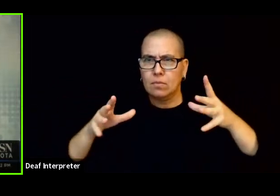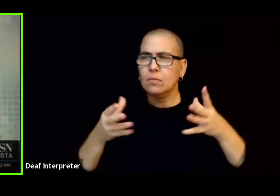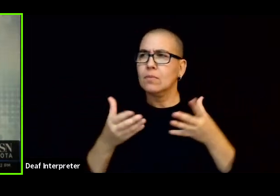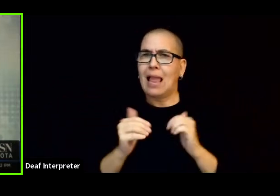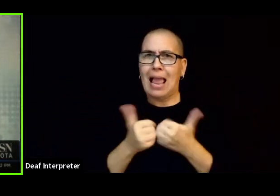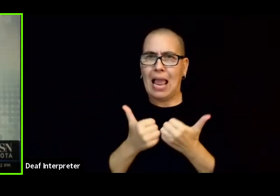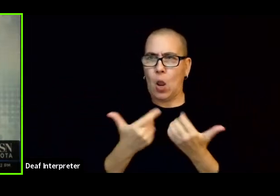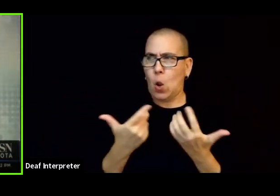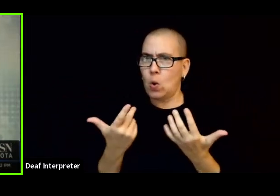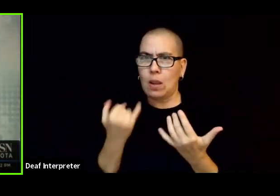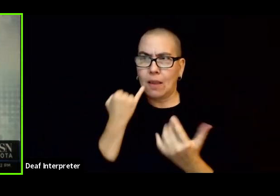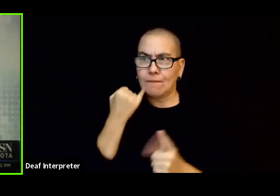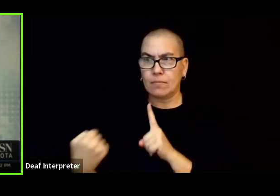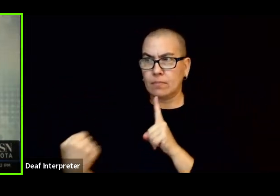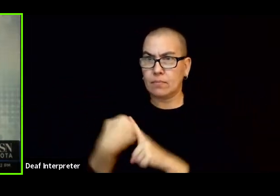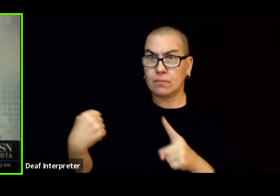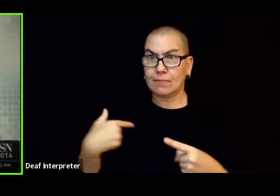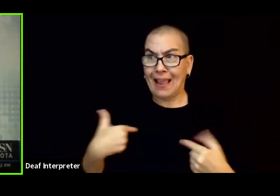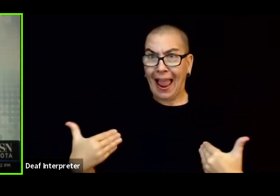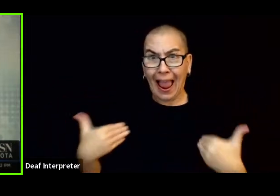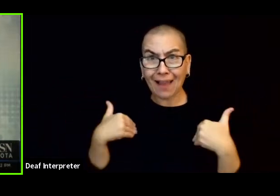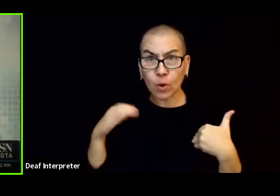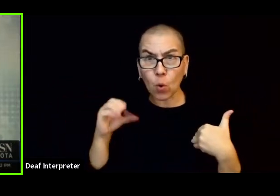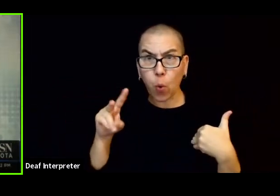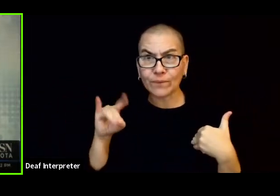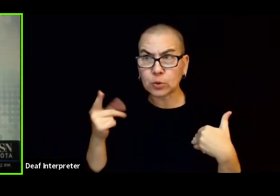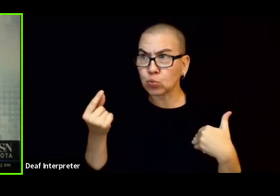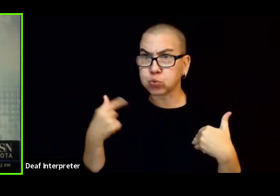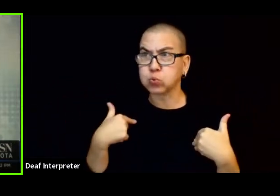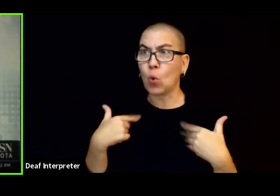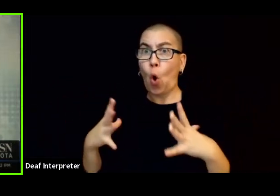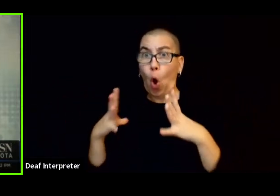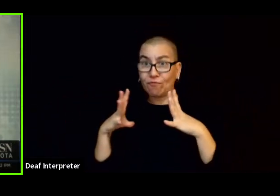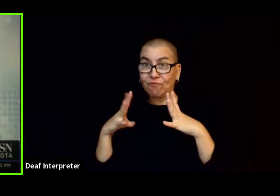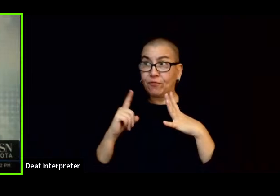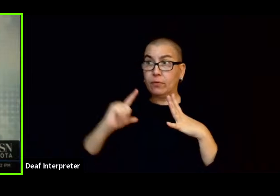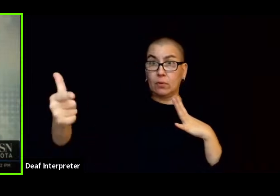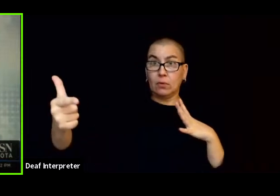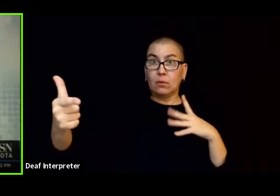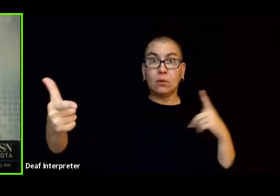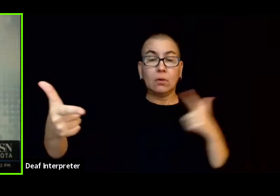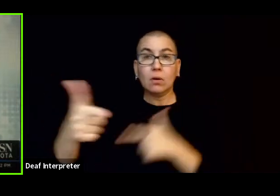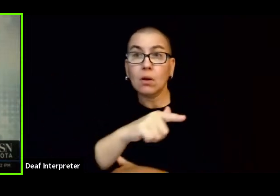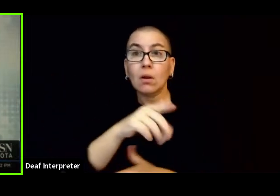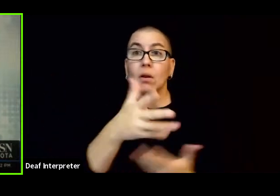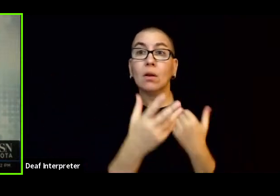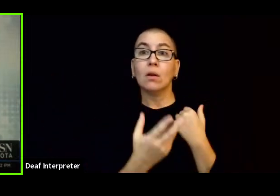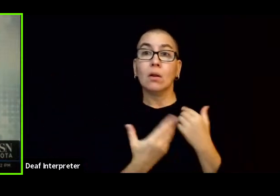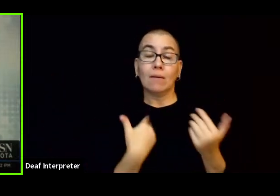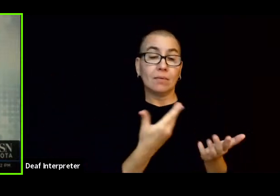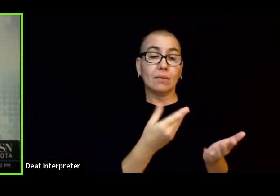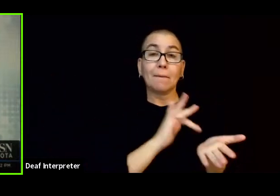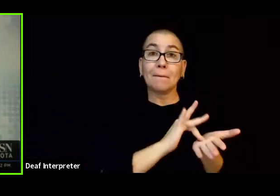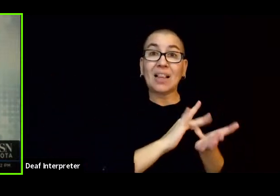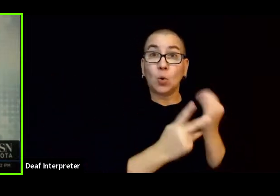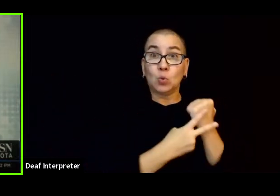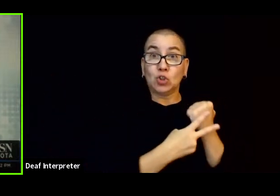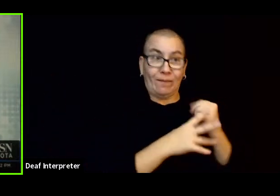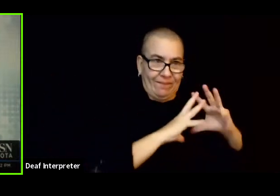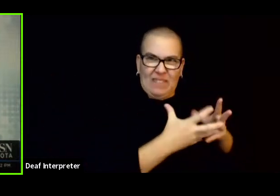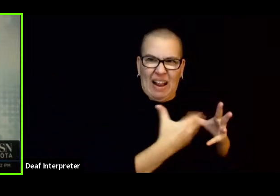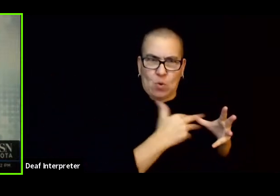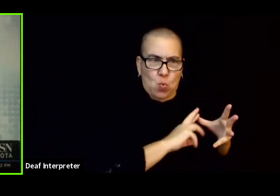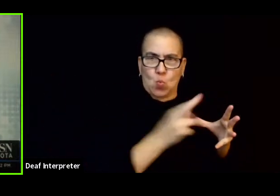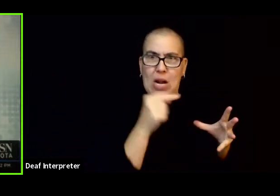do have a medical reserve corps that is aimed at getting qualified